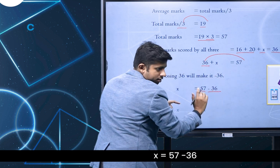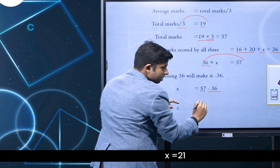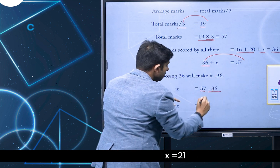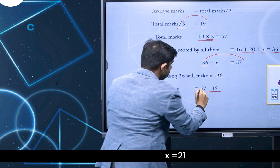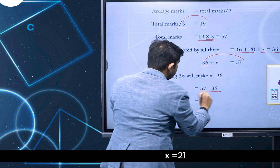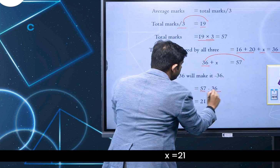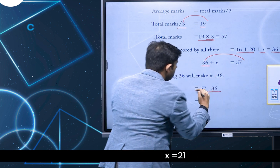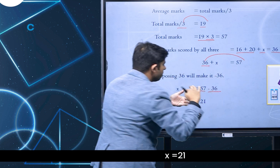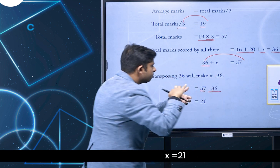X equals to 21.